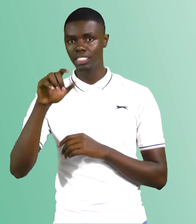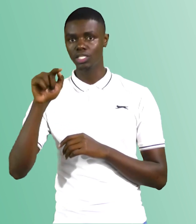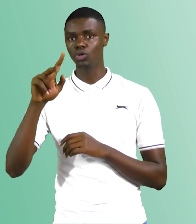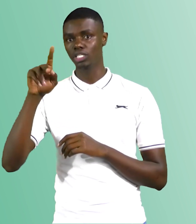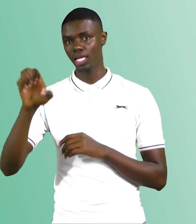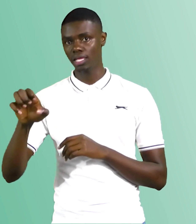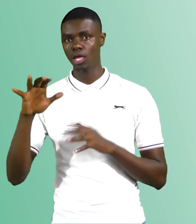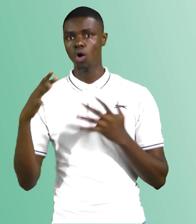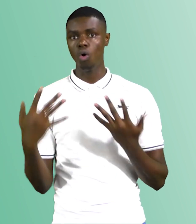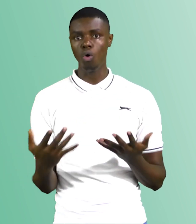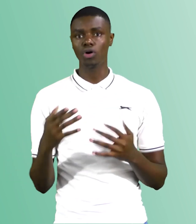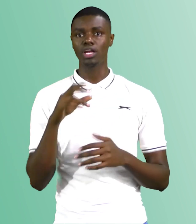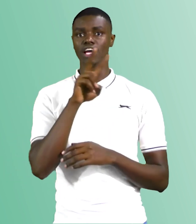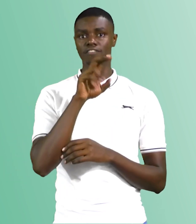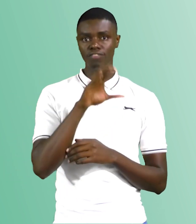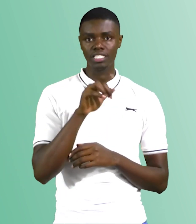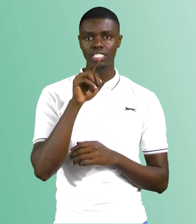info@tum.ac.ke or